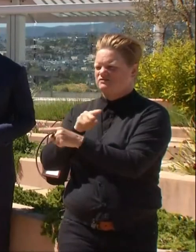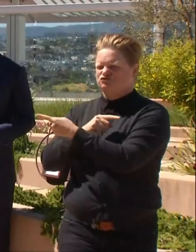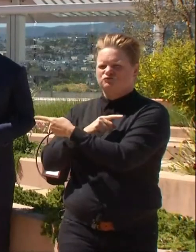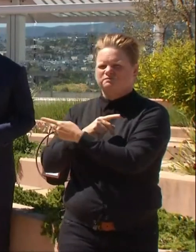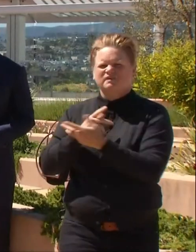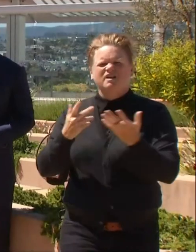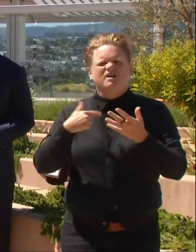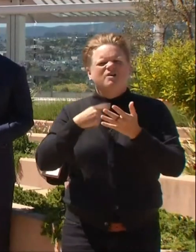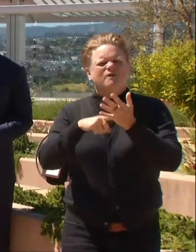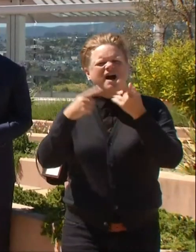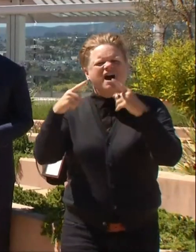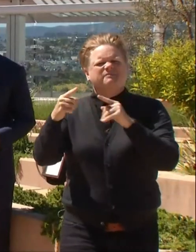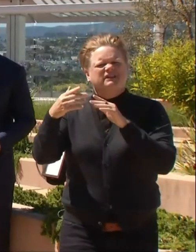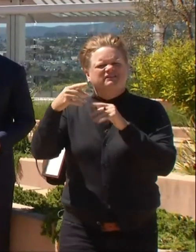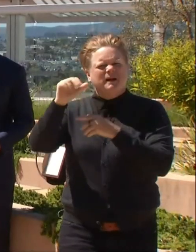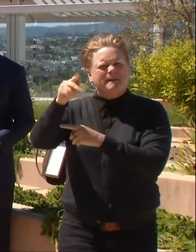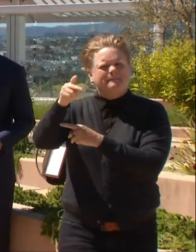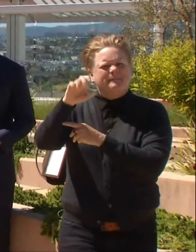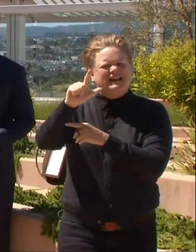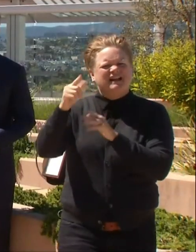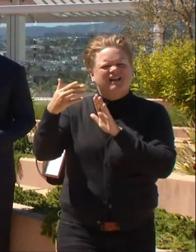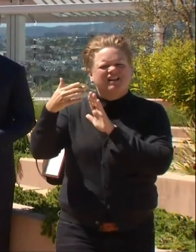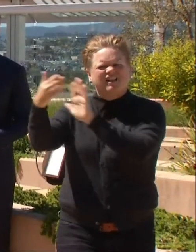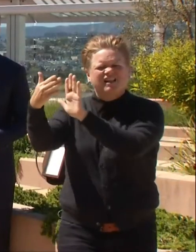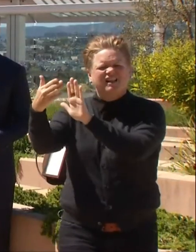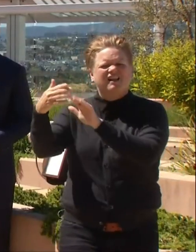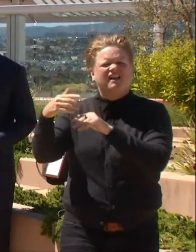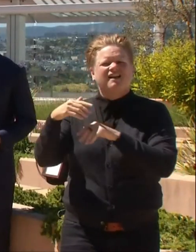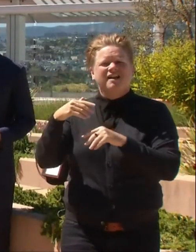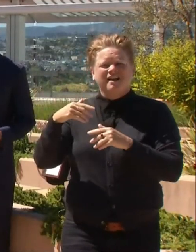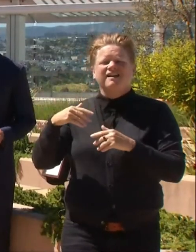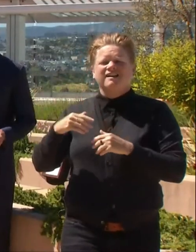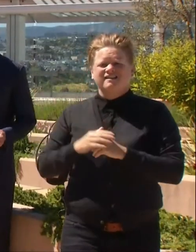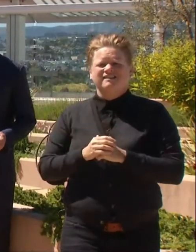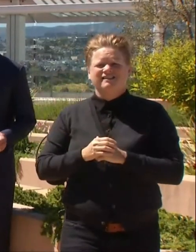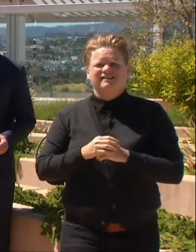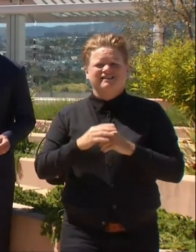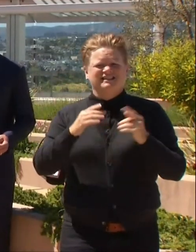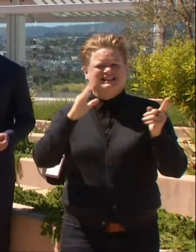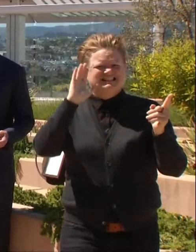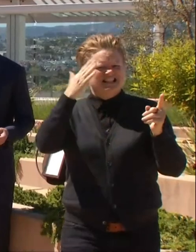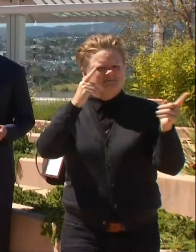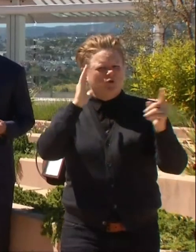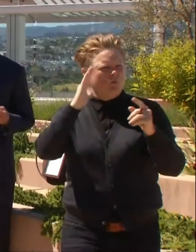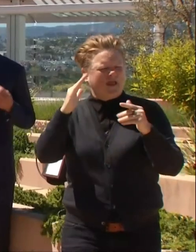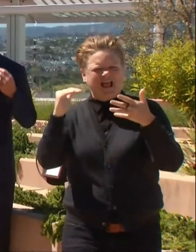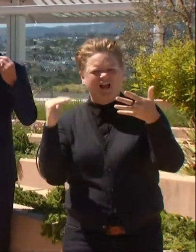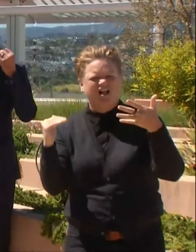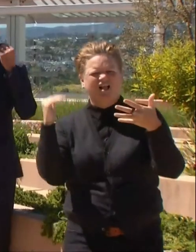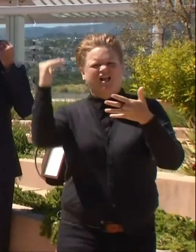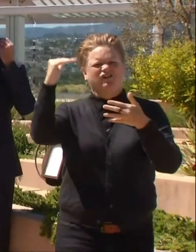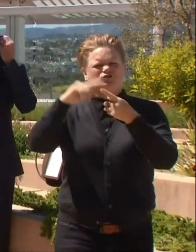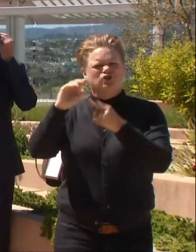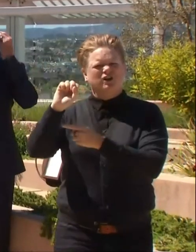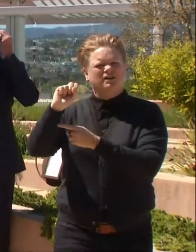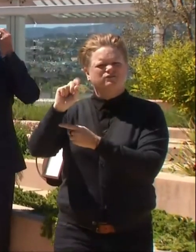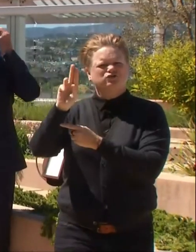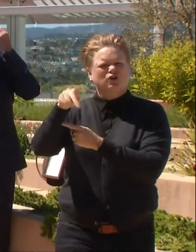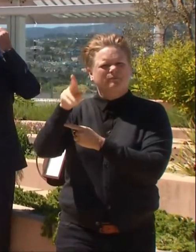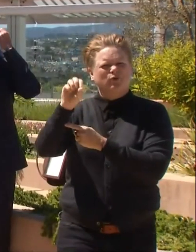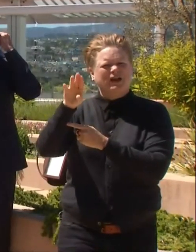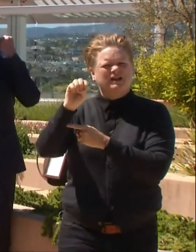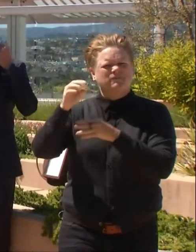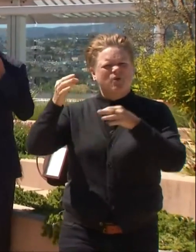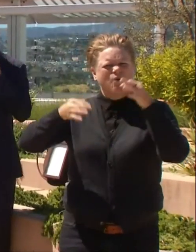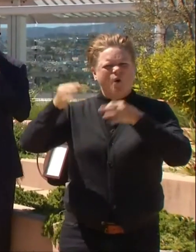Circuit, it's clear this is destined for the U.S. Supreme Court. How concerned are you about an adverse decision that would not just result in California's law being struck